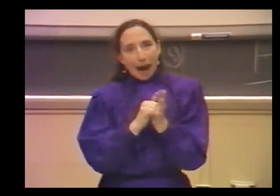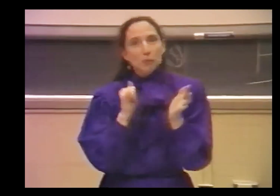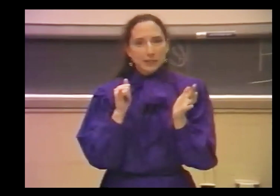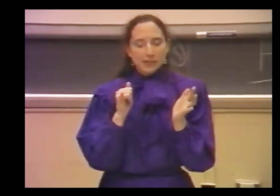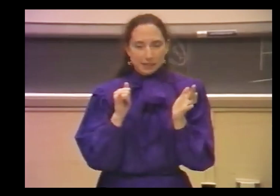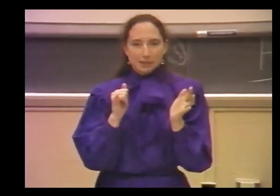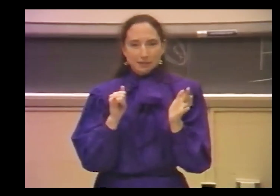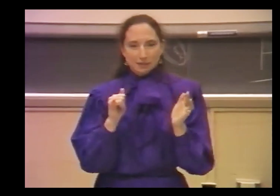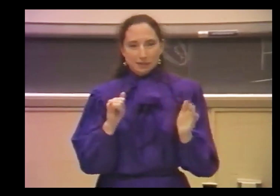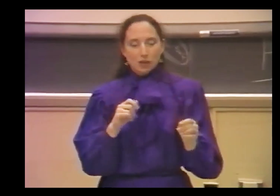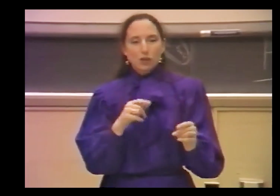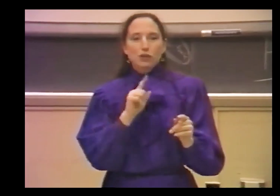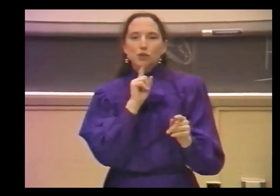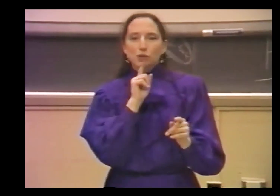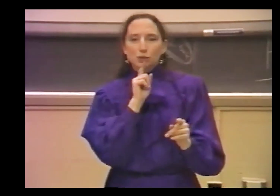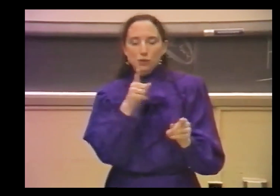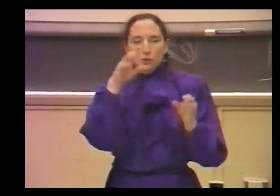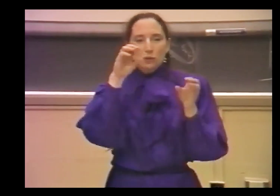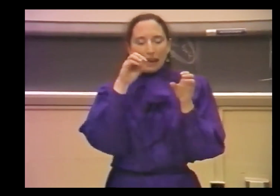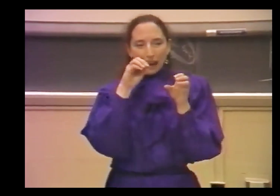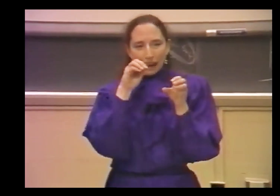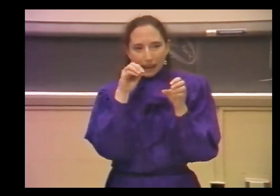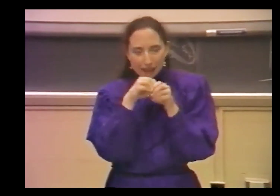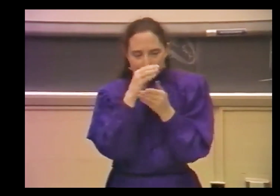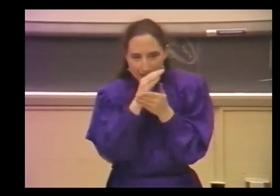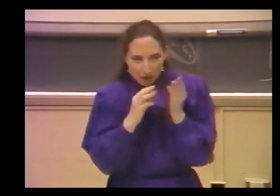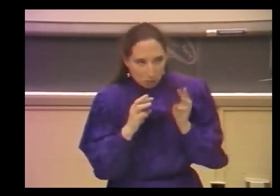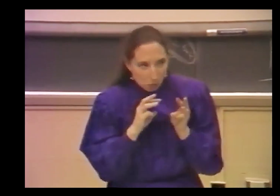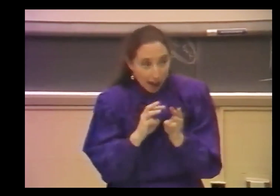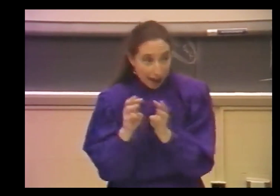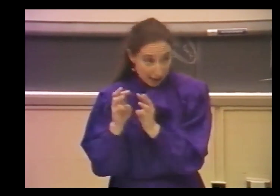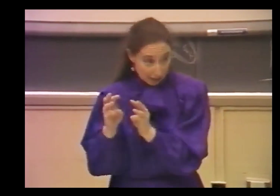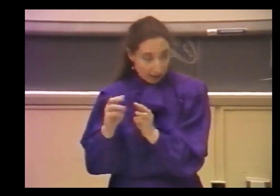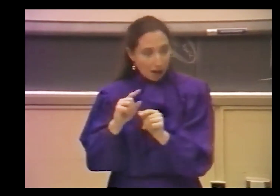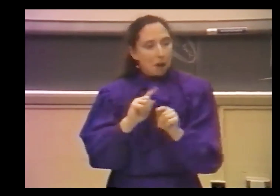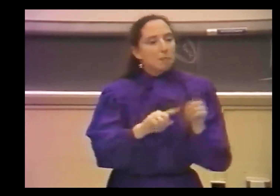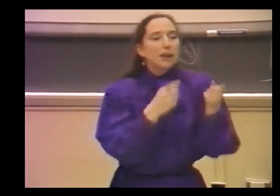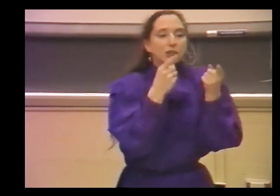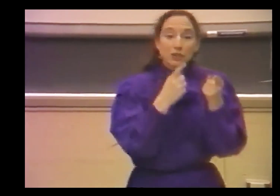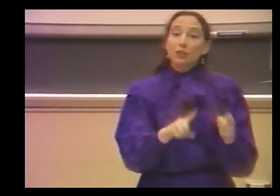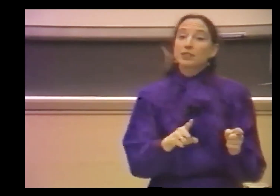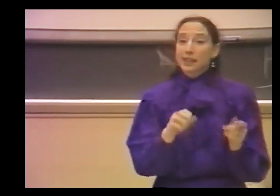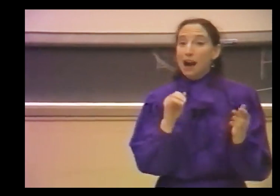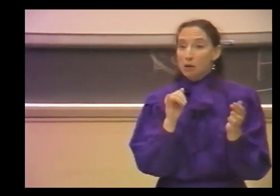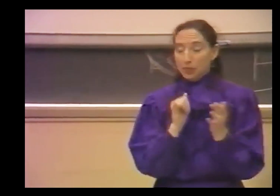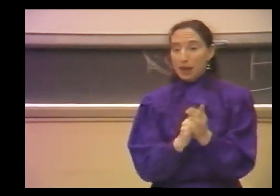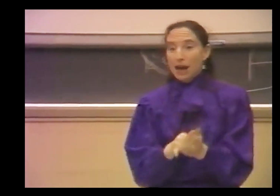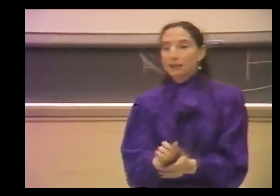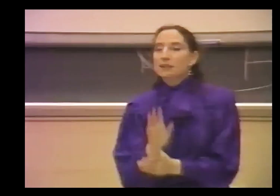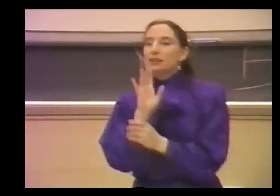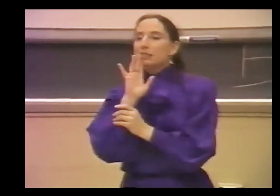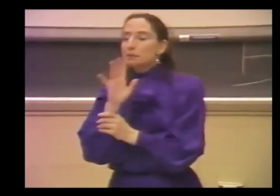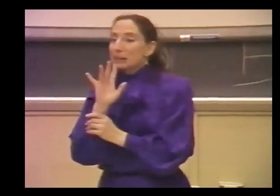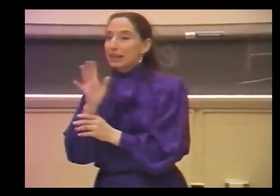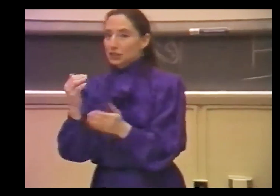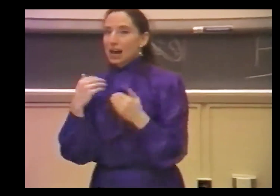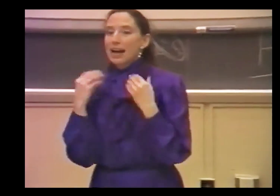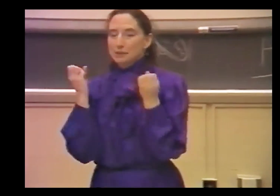That was true in some ways, but it turns out that speech has